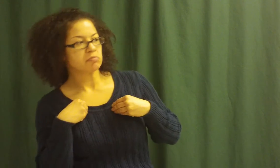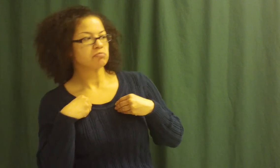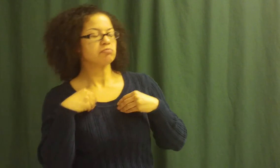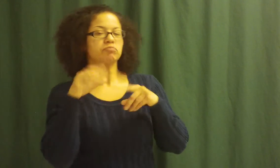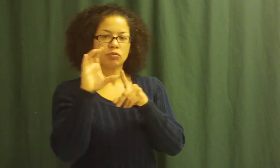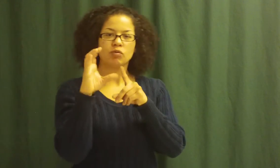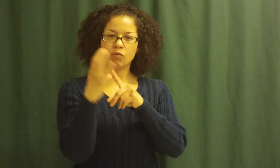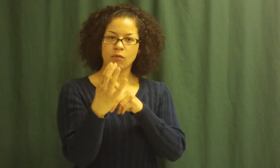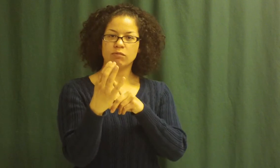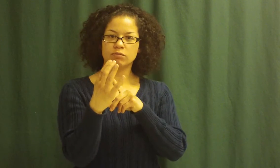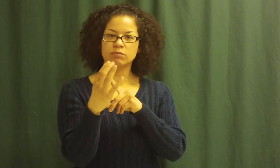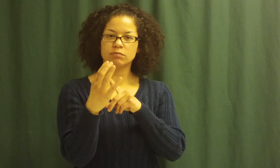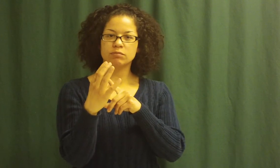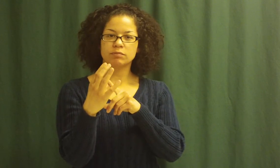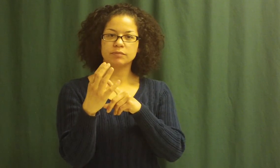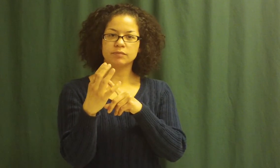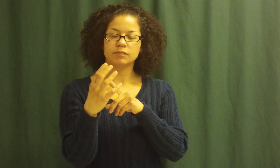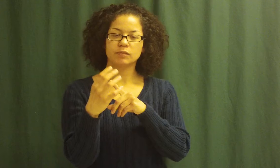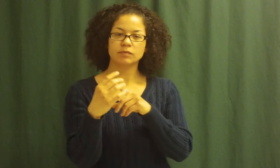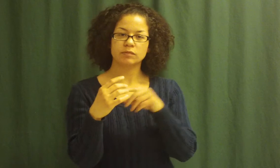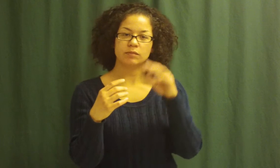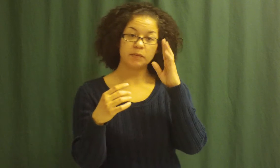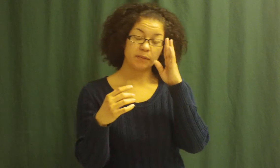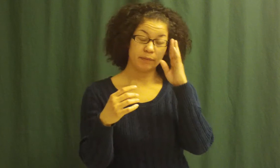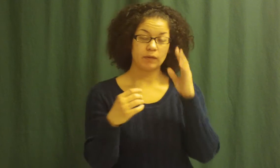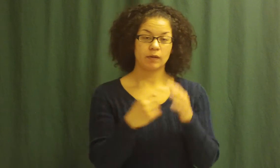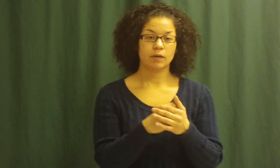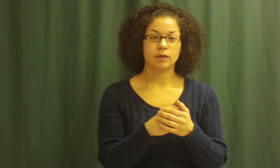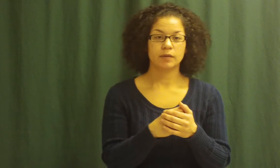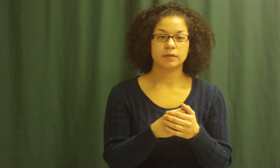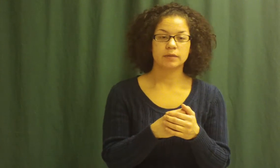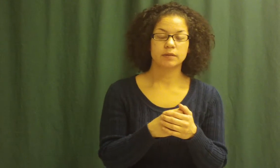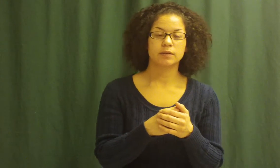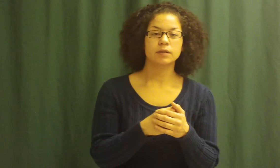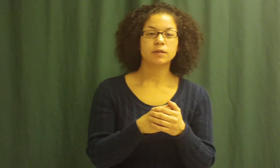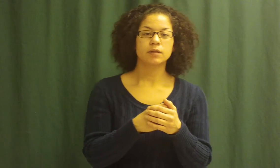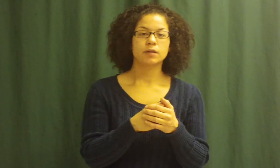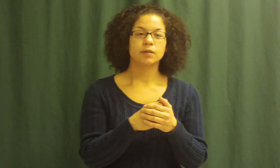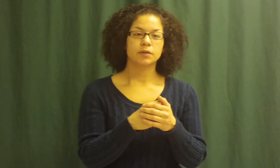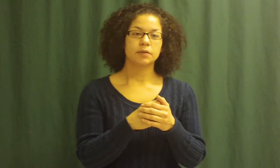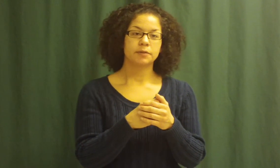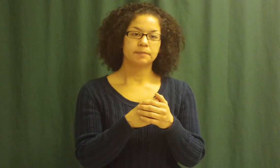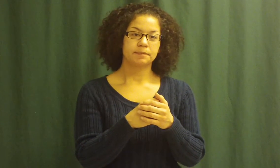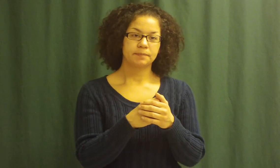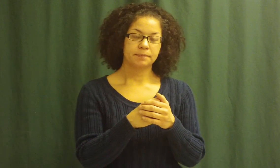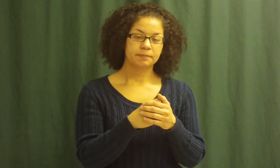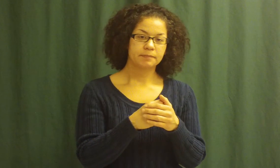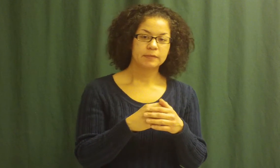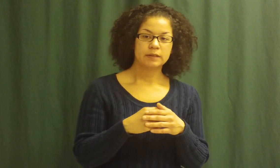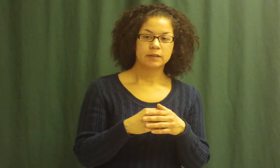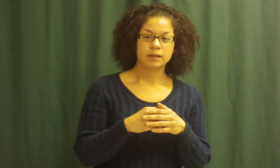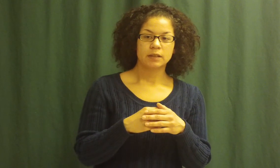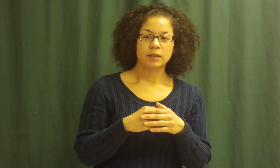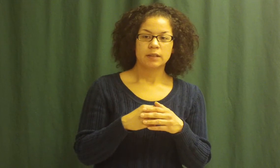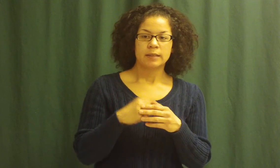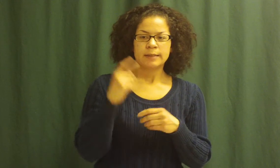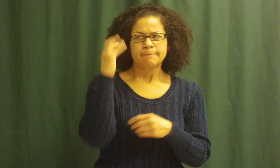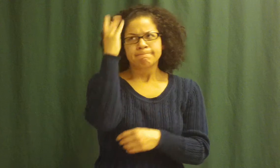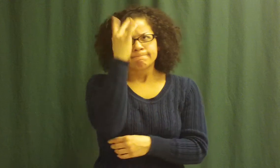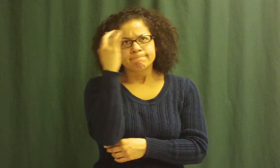When considering non-material culture, sociologists refer to several processes